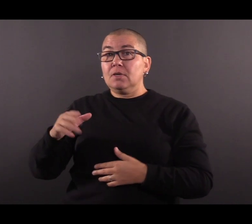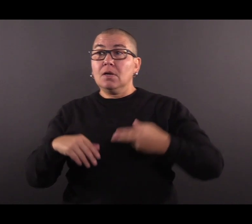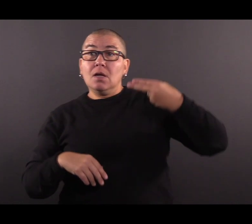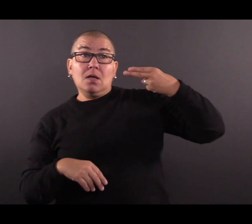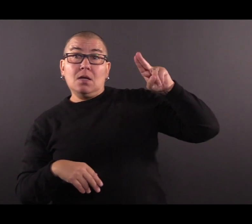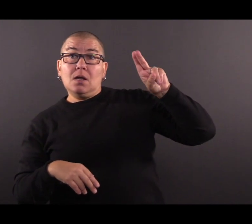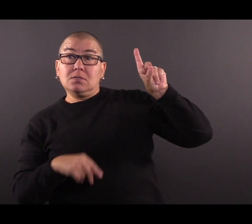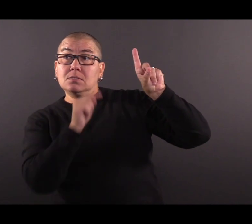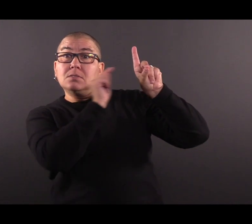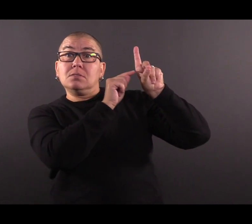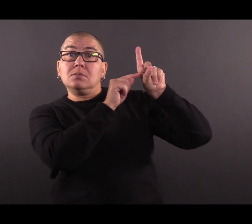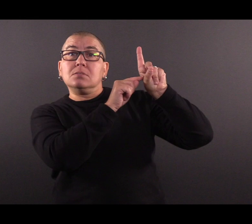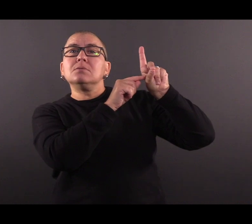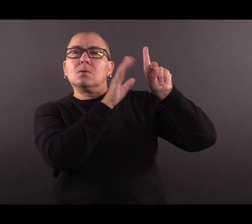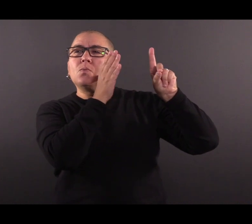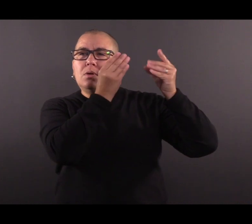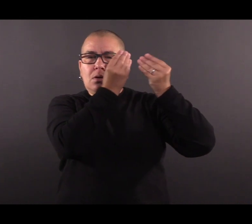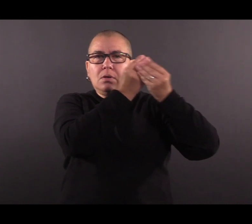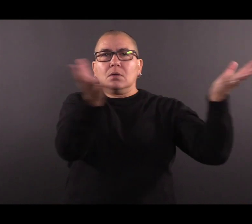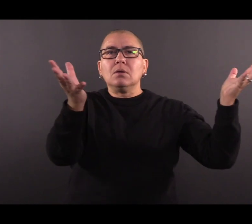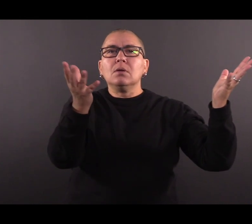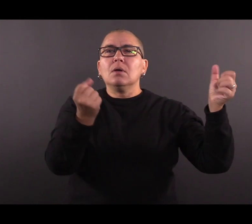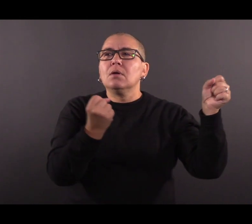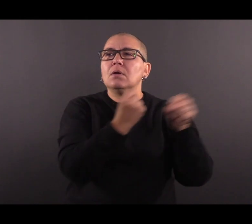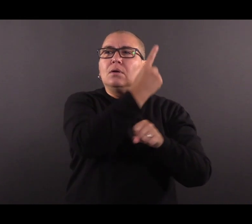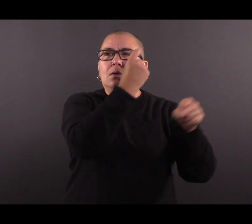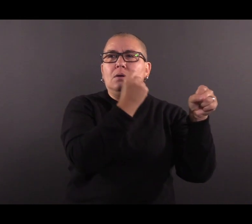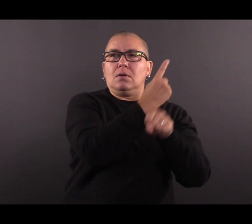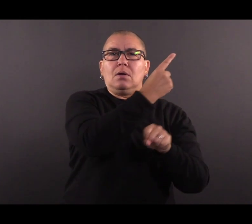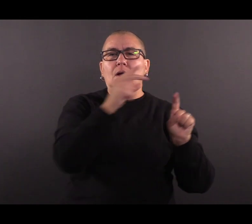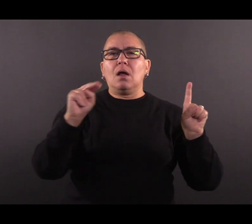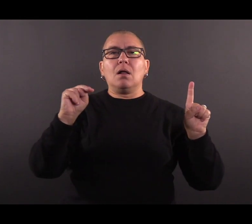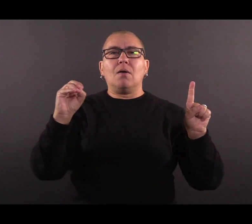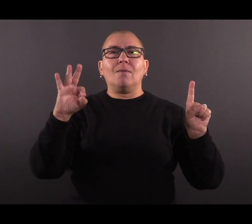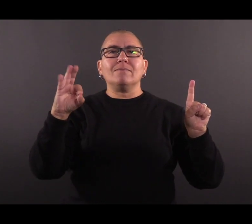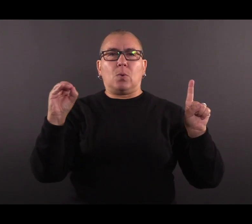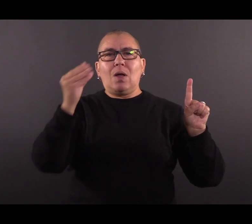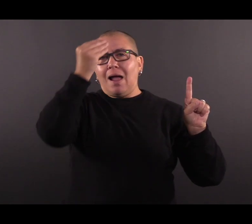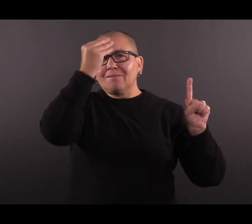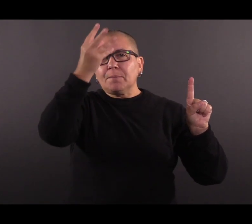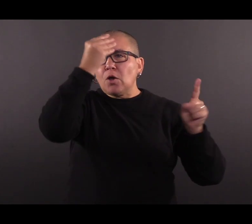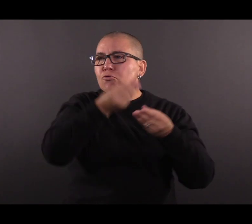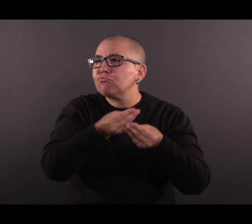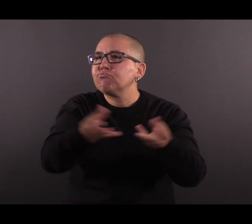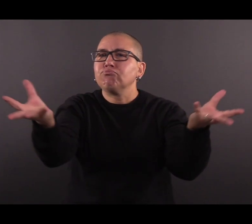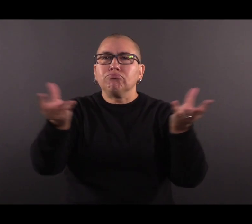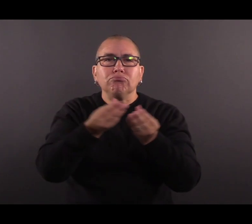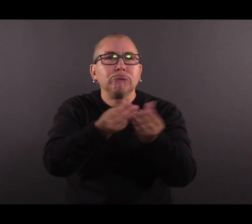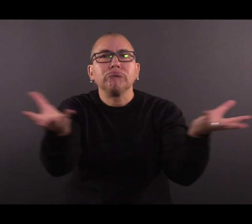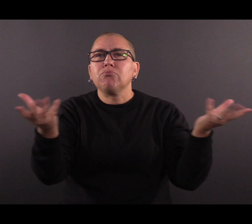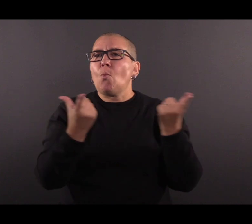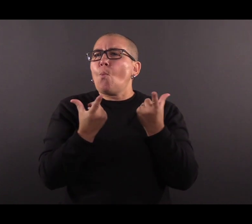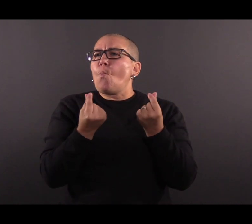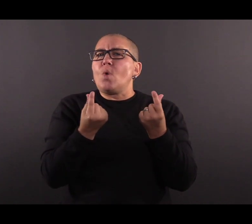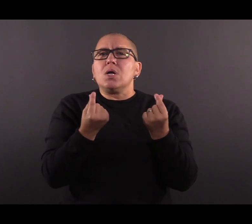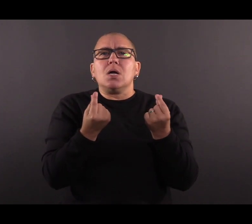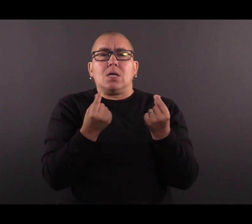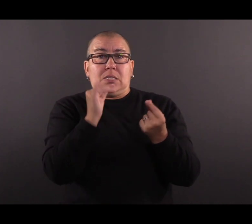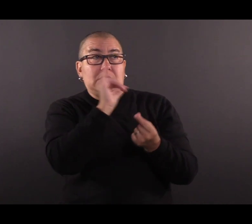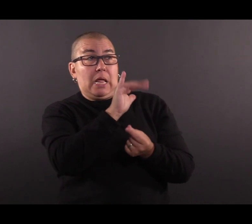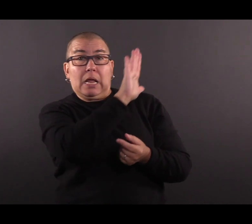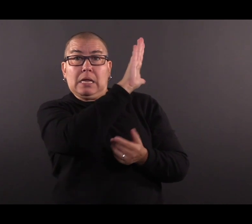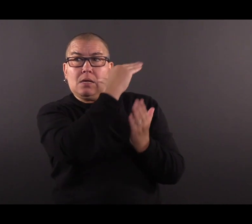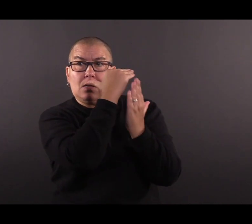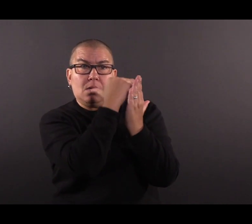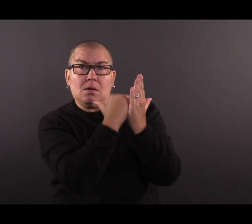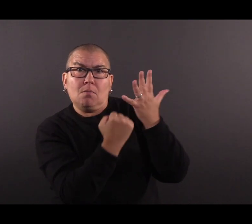HUD announces its funding priorities in the NOFO each year. These priorities shape HUD's decisions around where